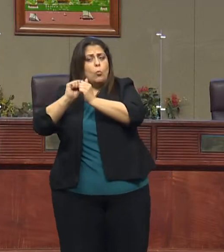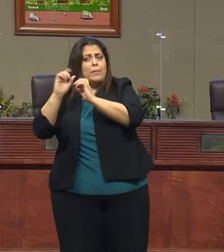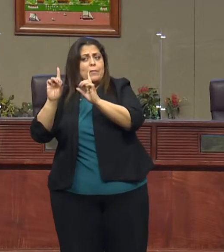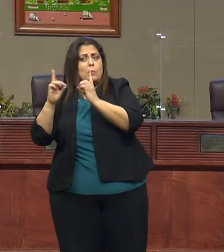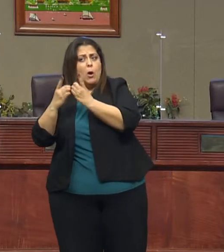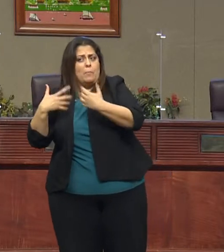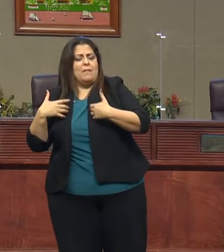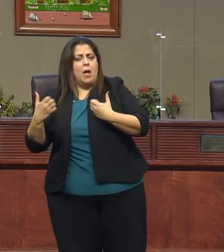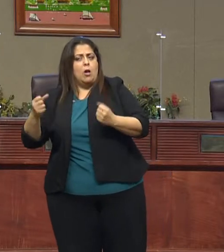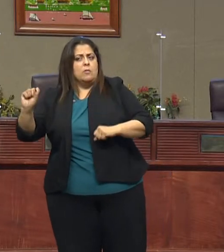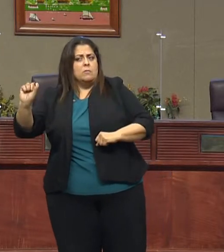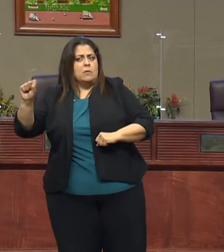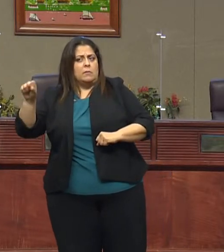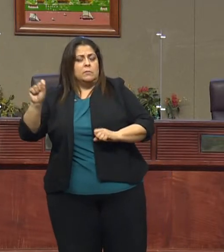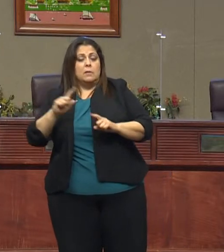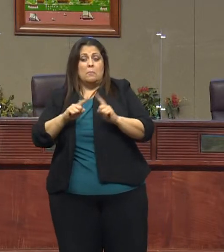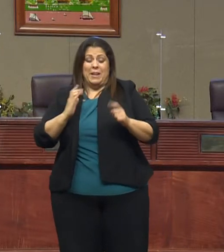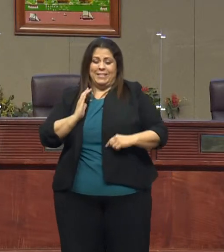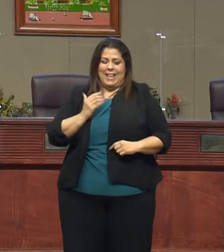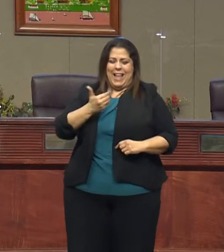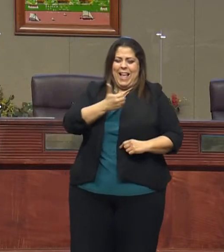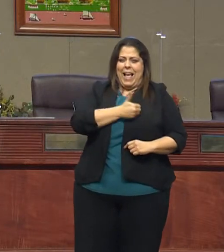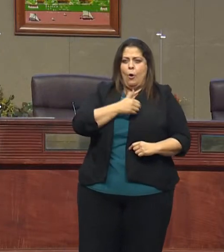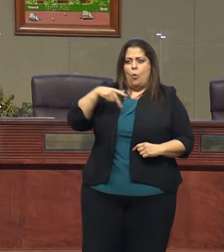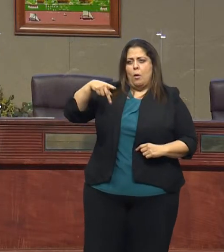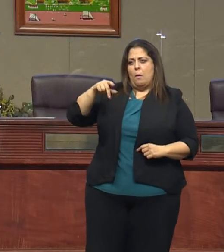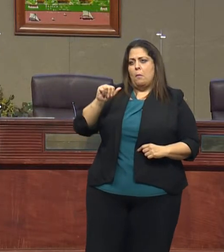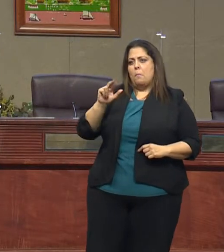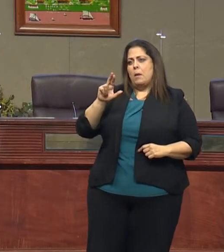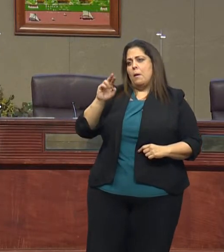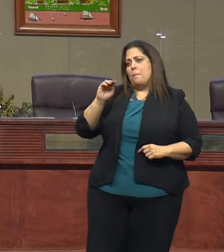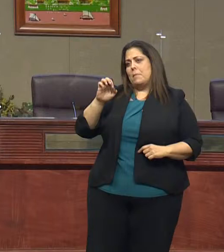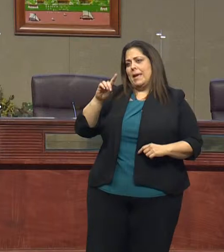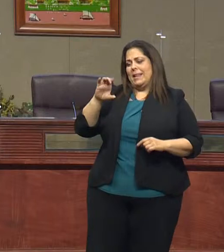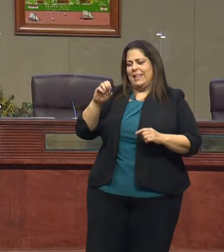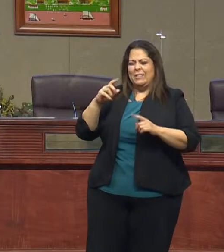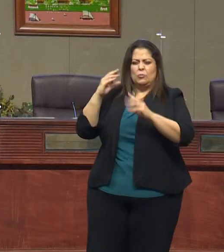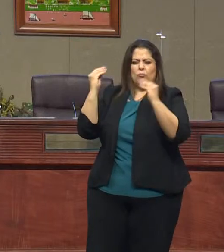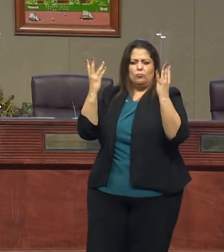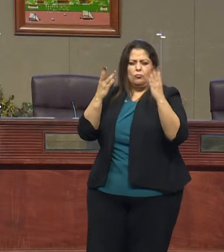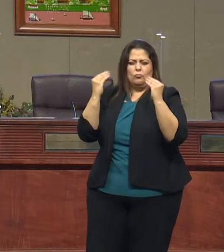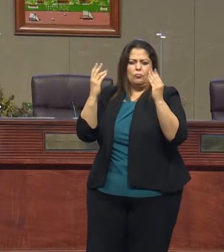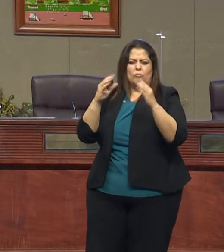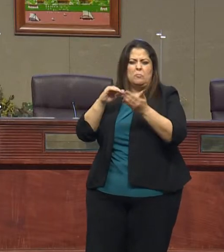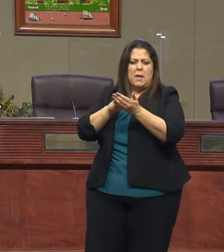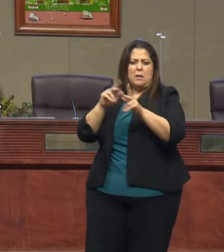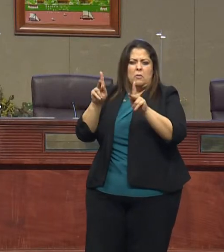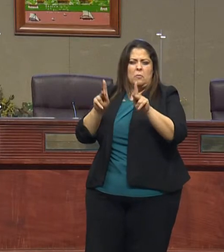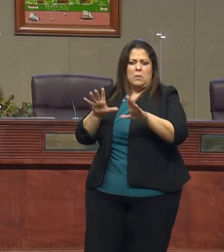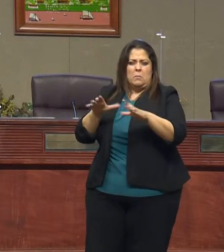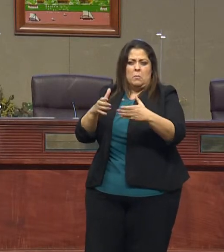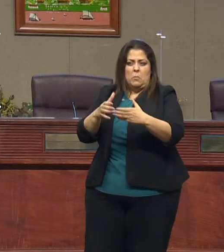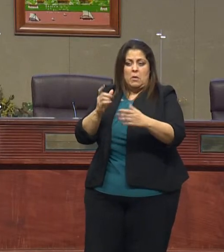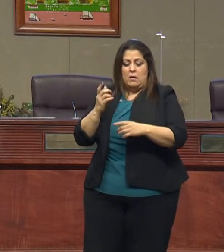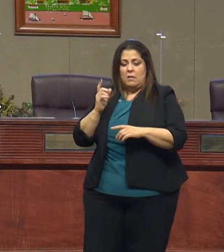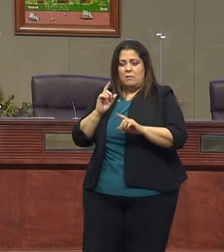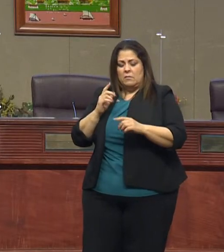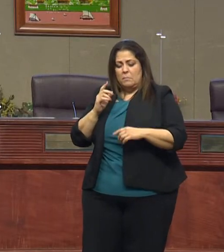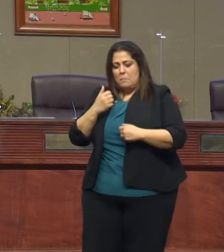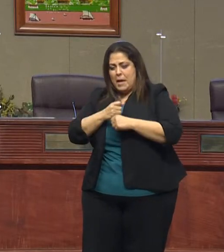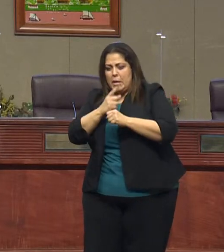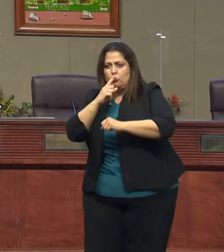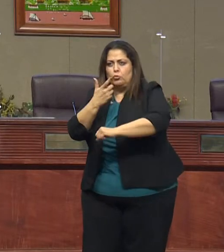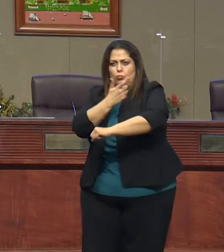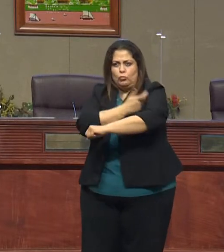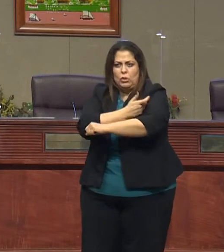Health. But our paramedics, you know, they're on the ground doing what they need to do to get shots in the arms